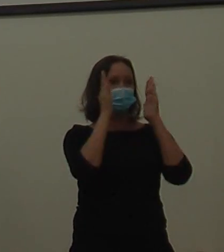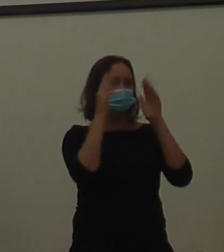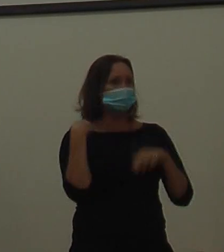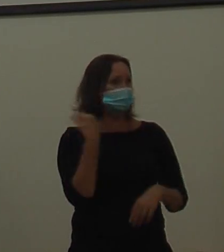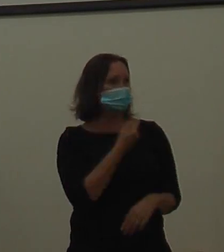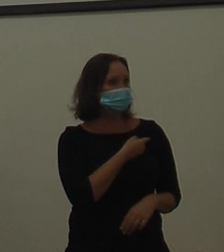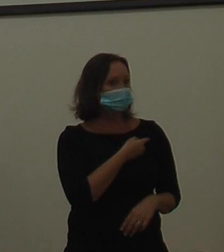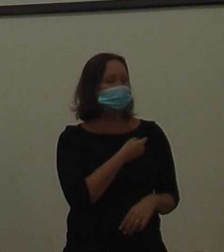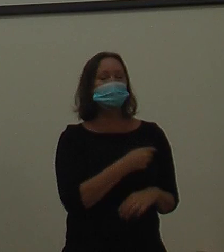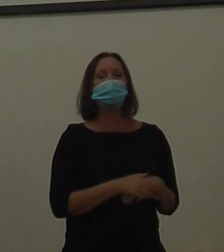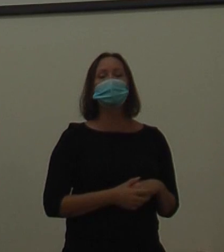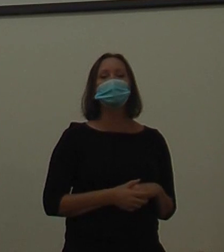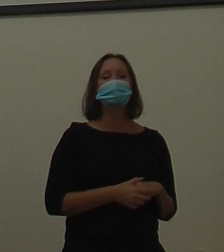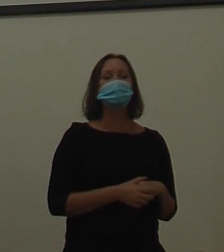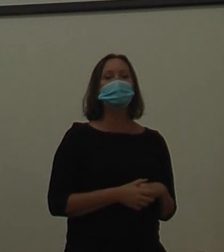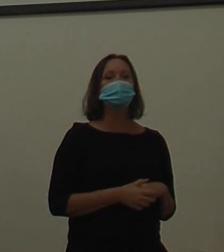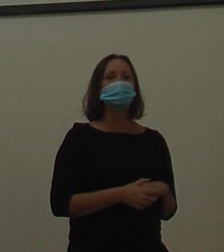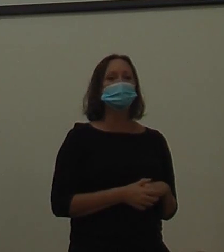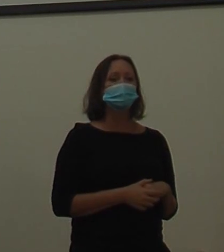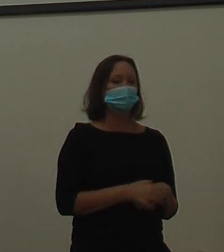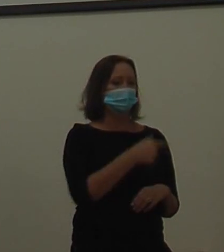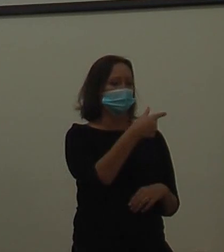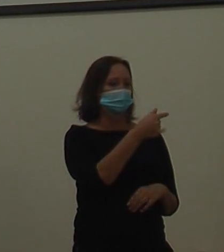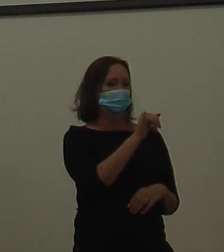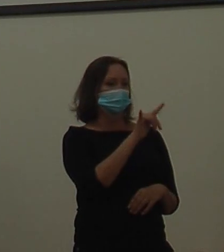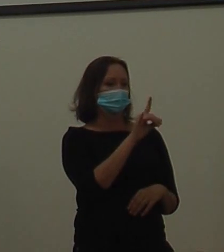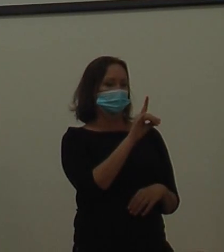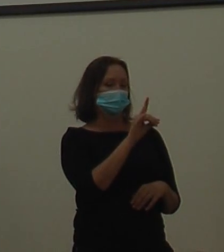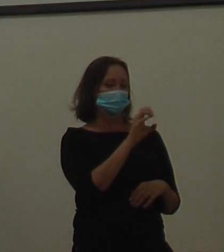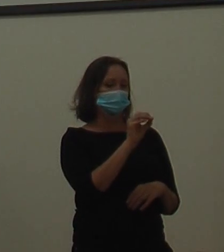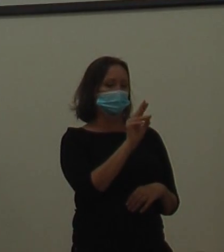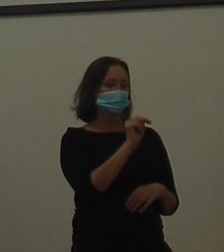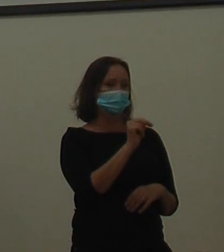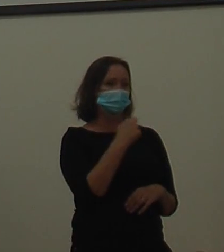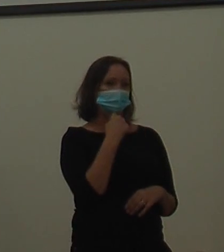And we see it says, "And Gideon said to them,"